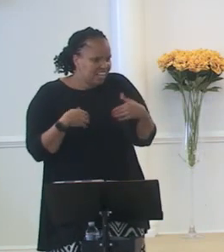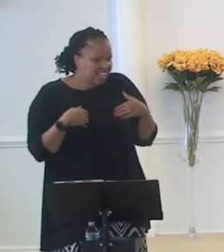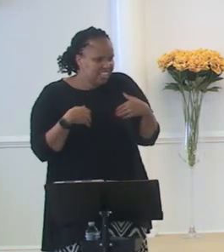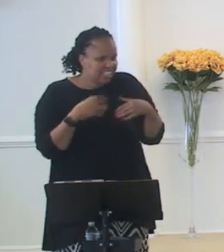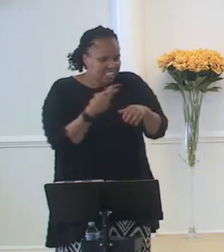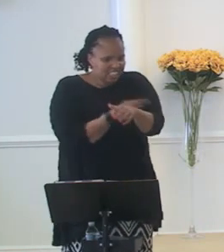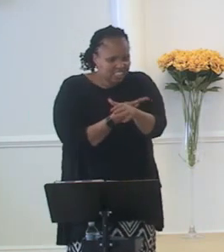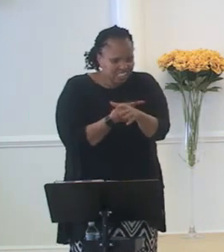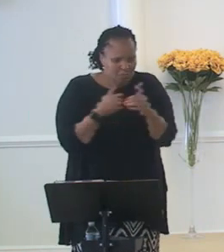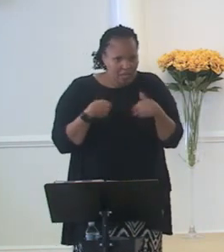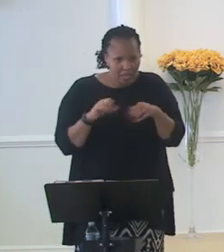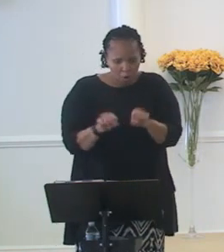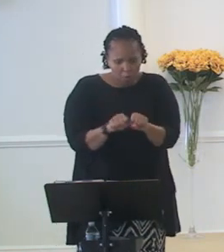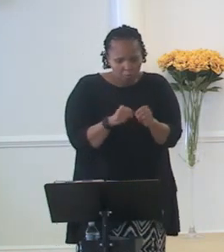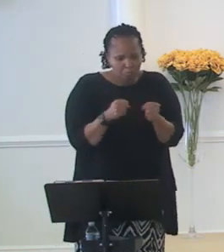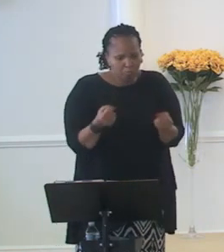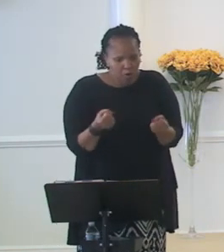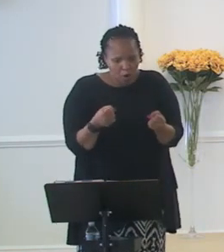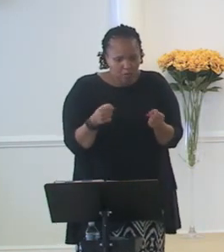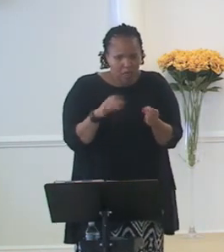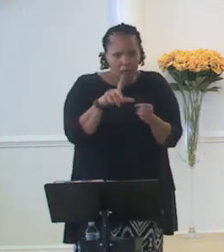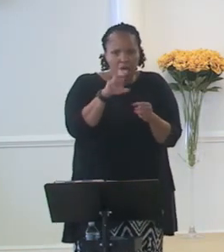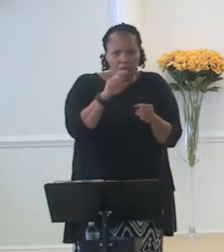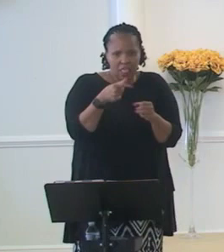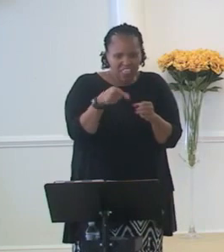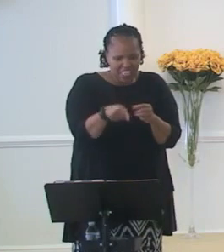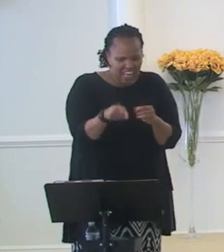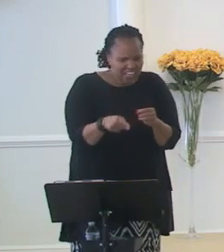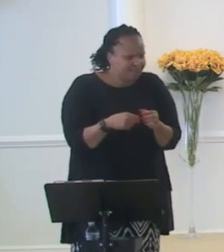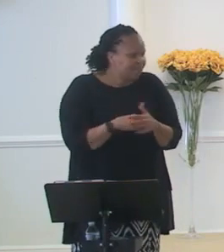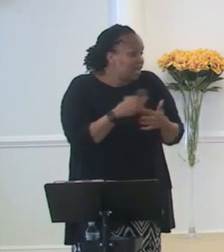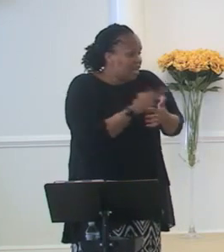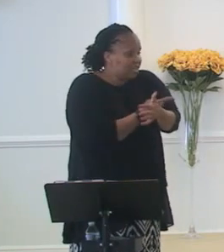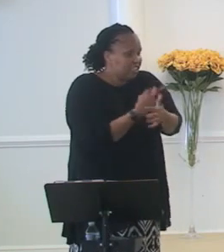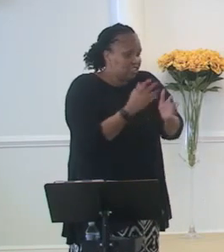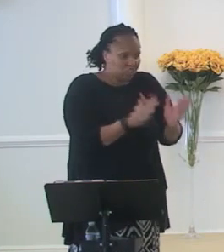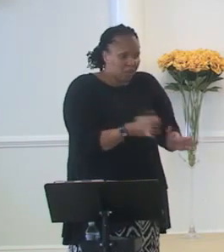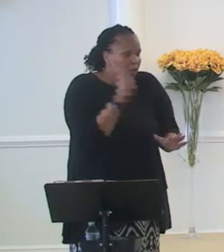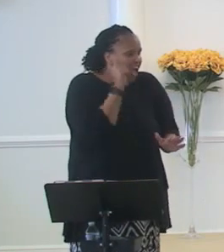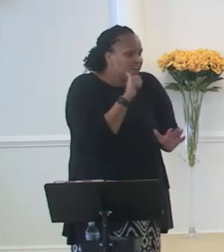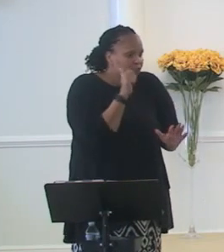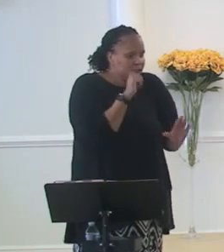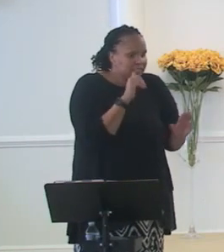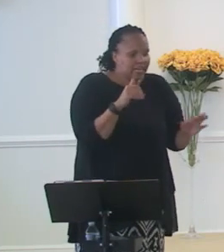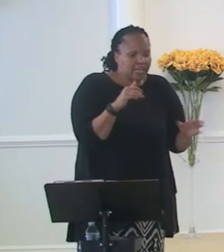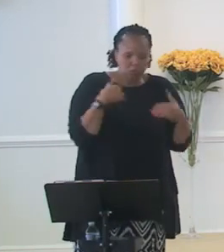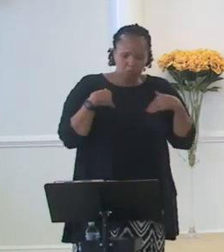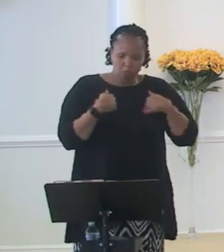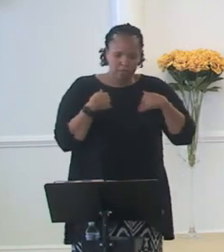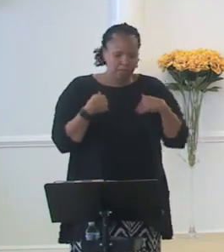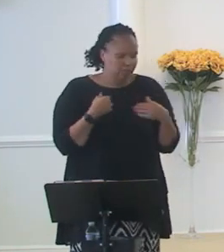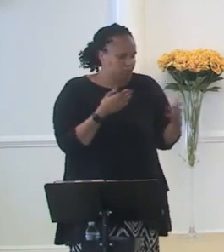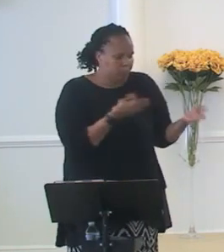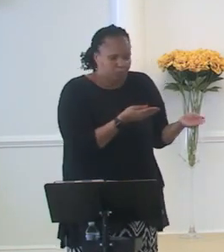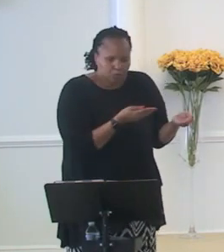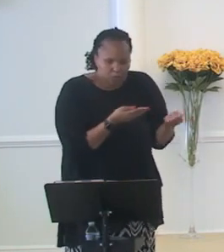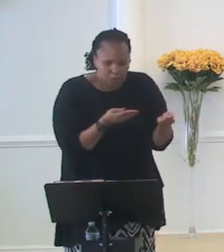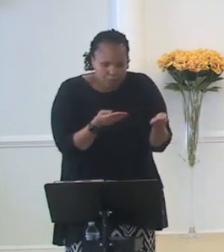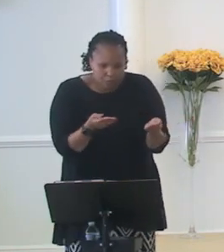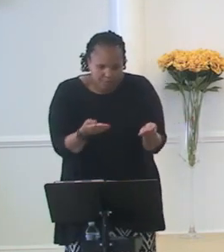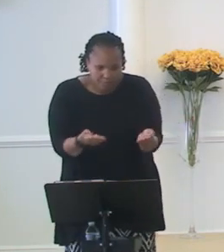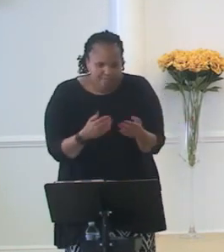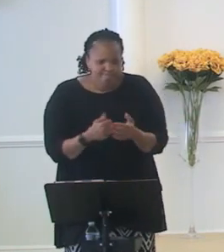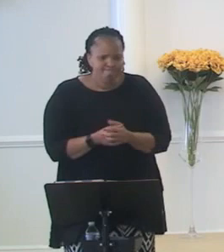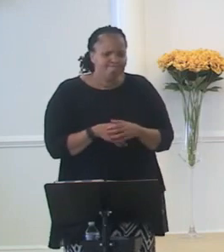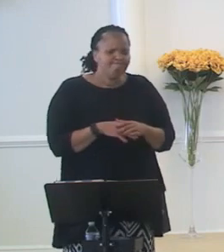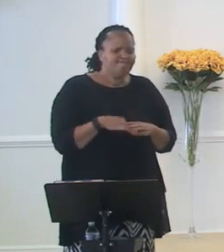leg. Every day he saw this shepherd going to this place, taking food to the sheep with this broken leg. So he's